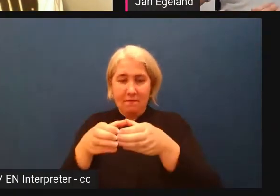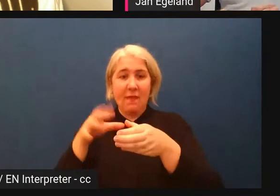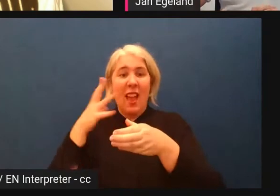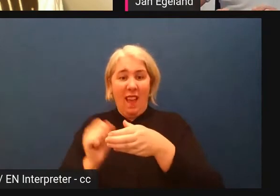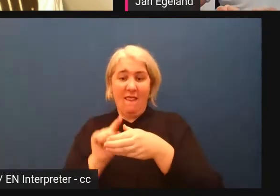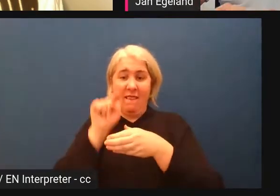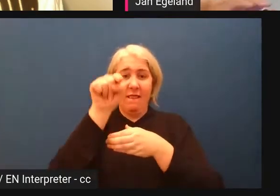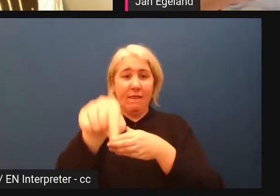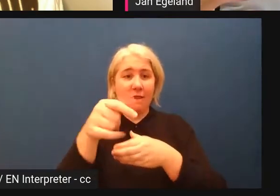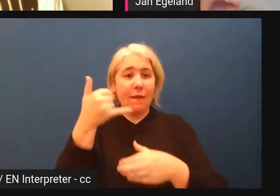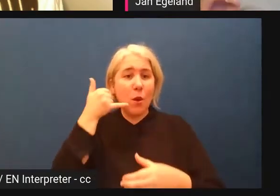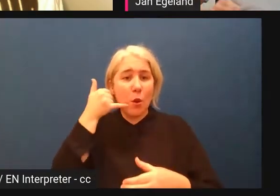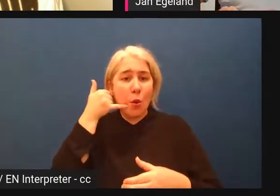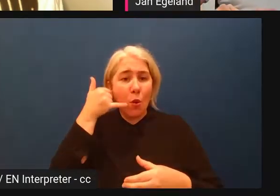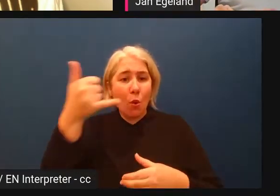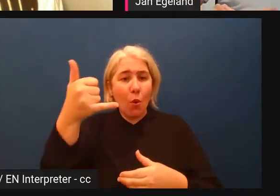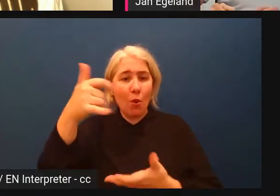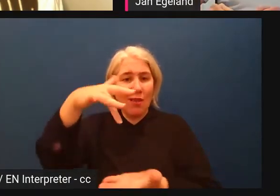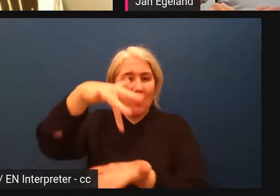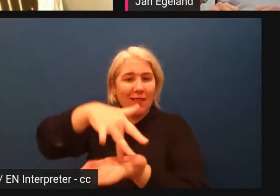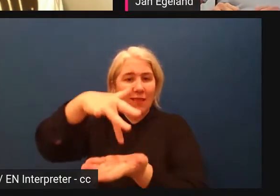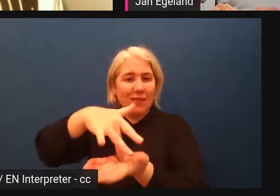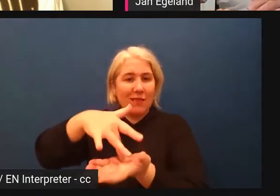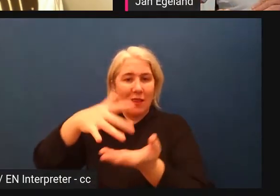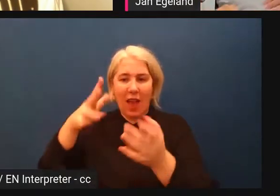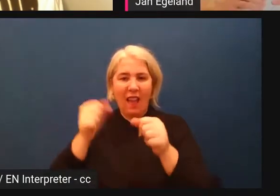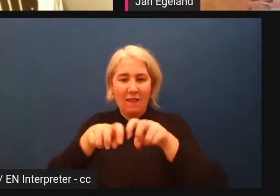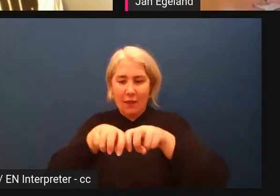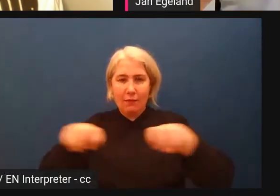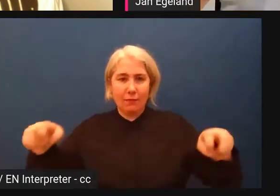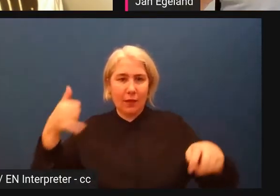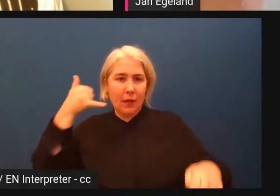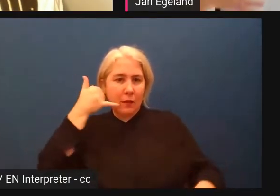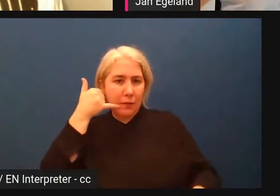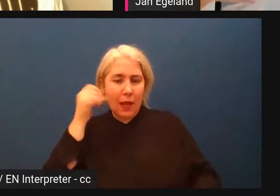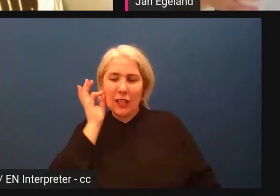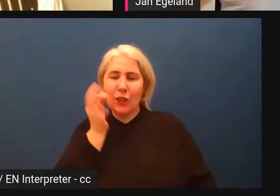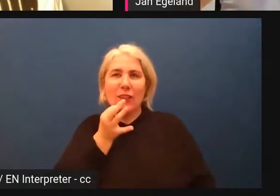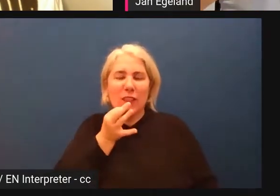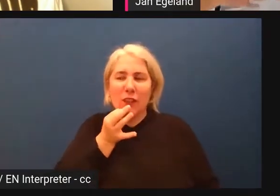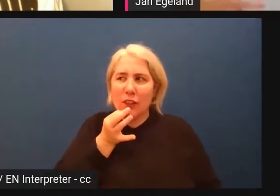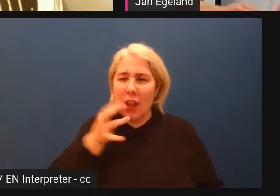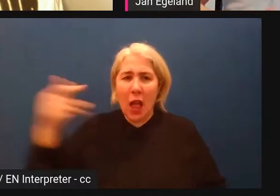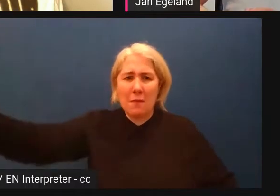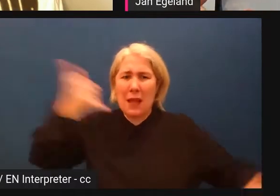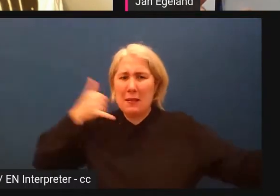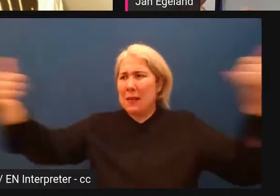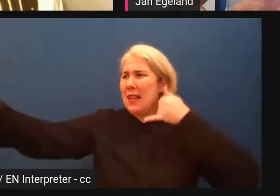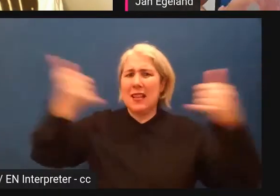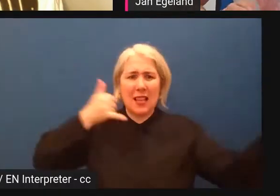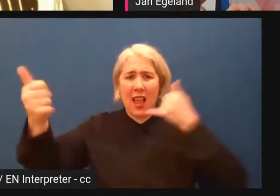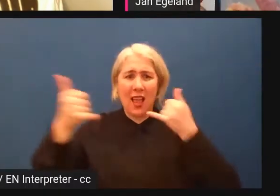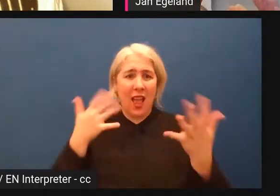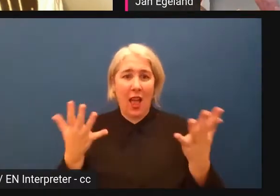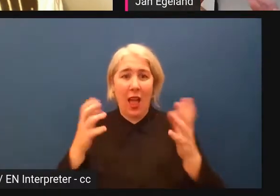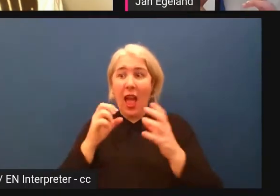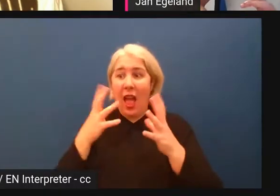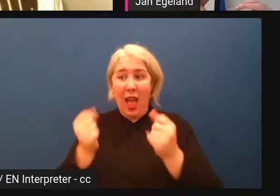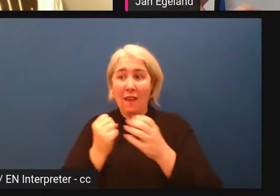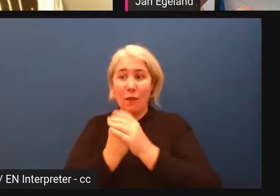thousands of people call in, thousands of people, with the request, feedback,